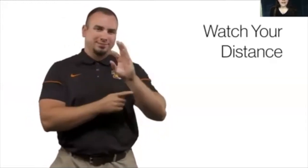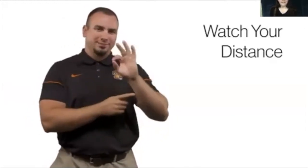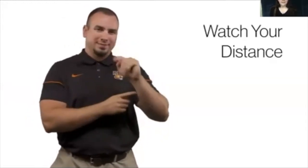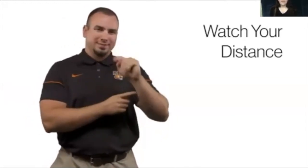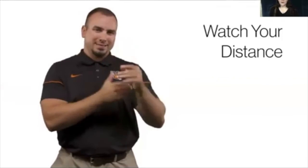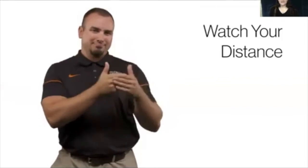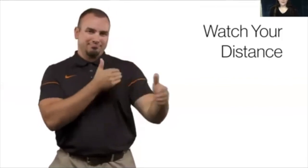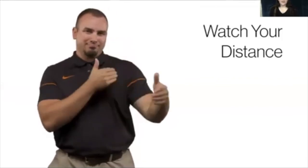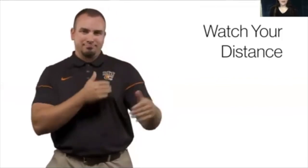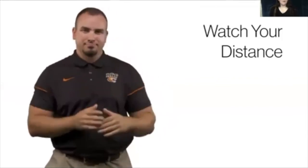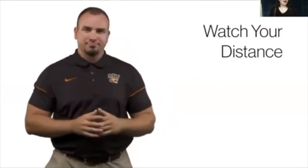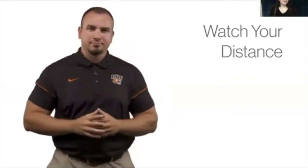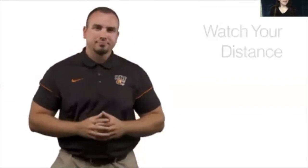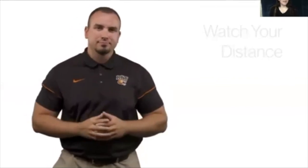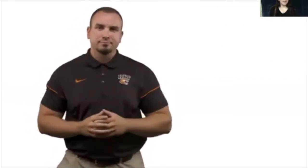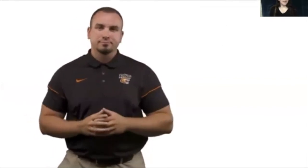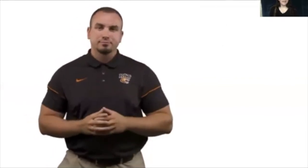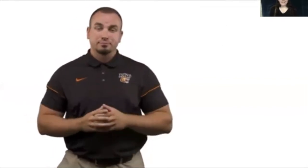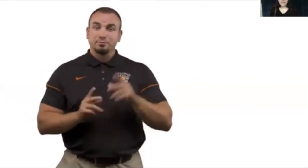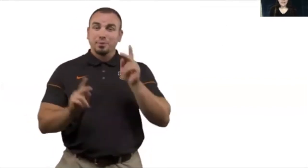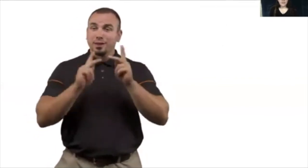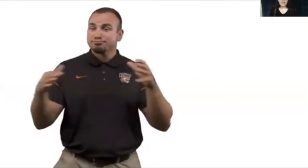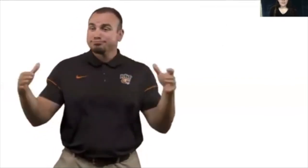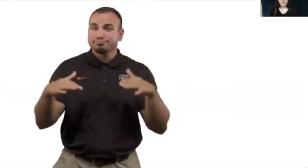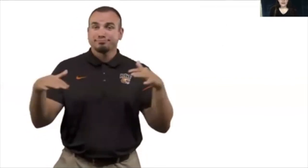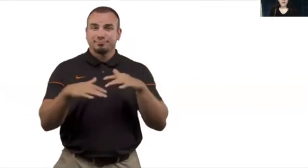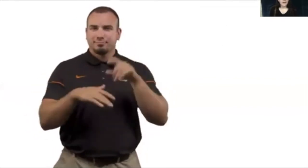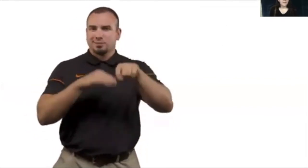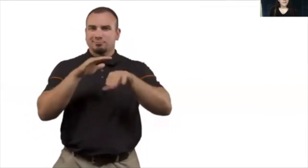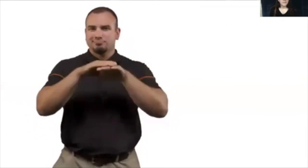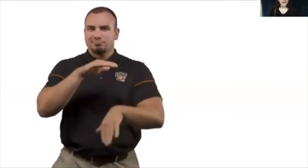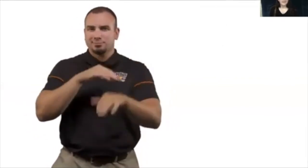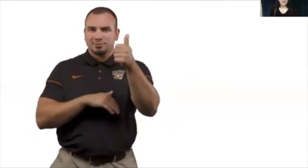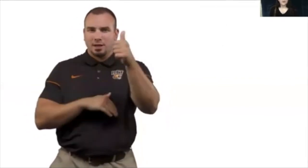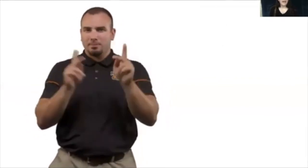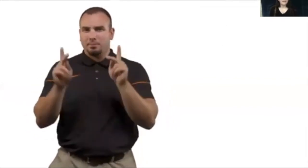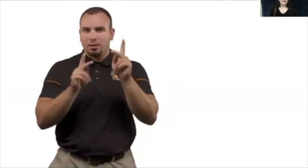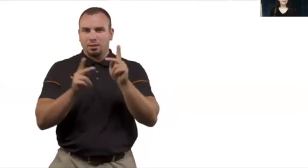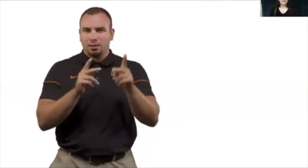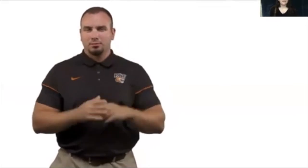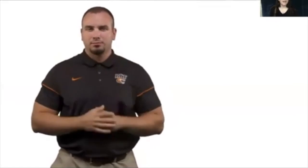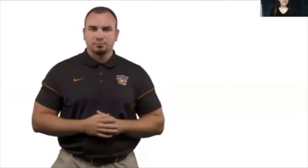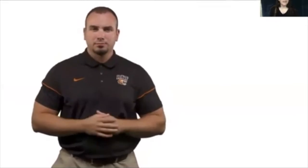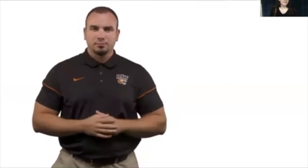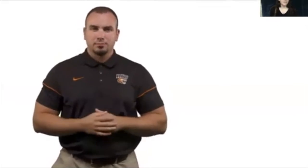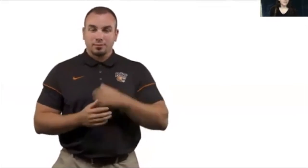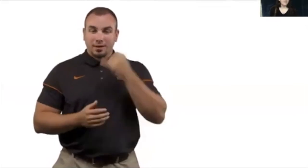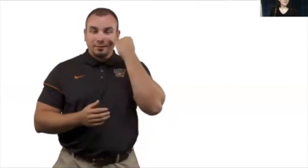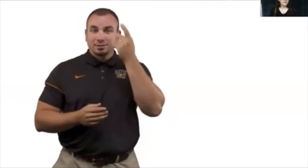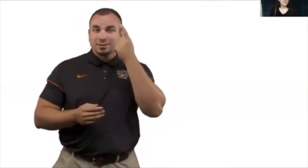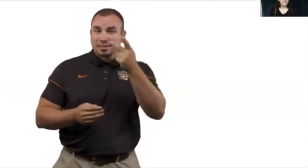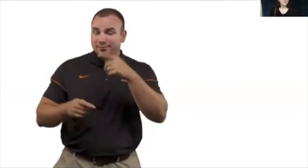Like I said before, it's important that you watch your distance and stay 6 feet away from people at all times. Any social gatherings must be less than 10